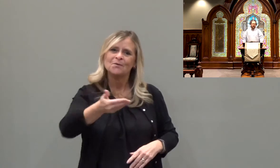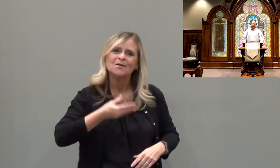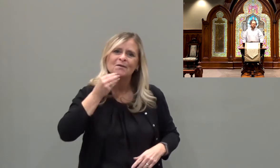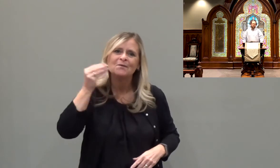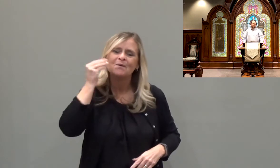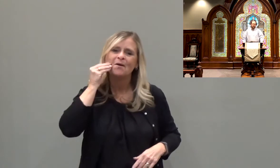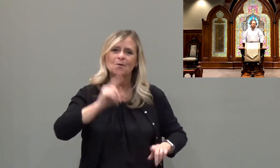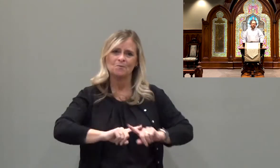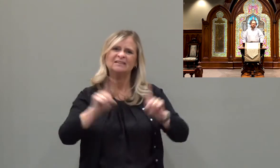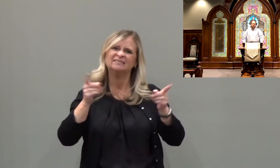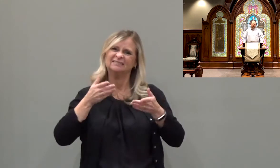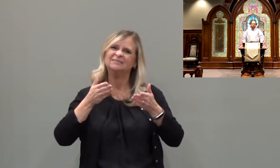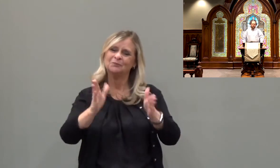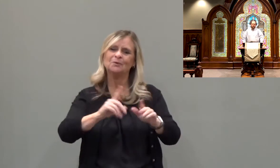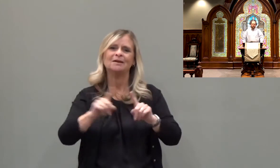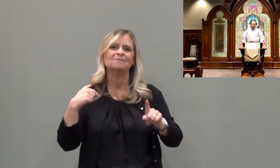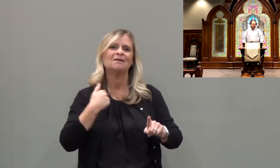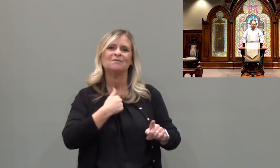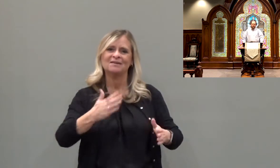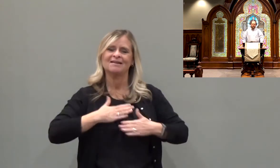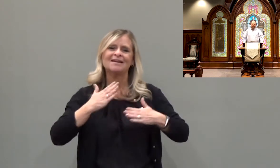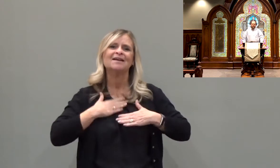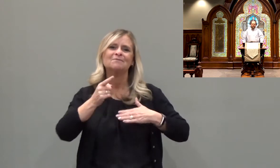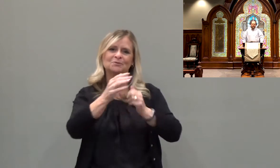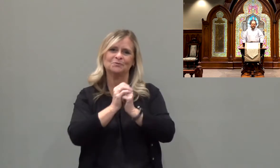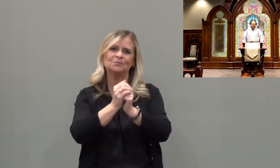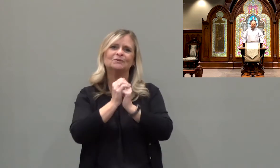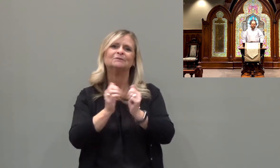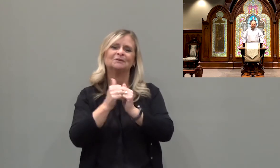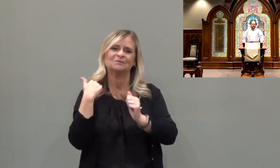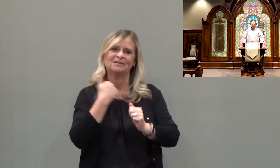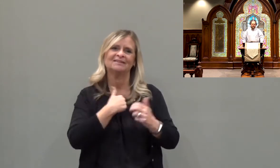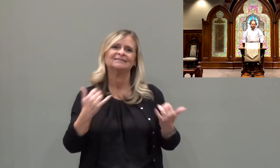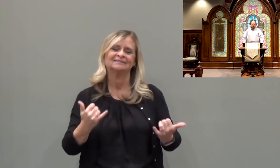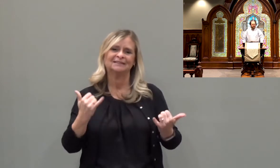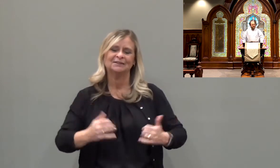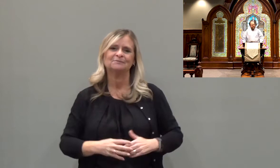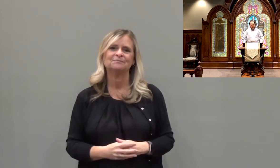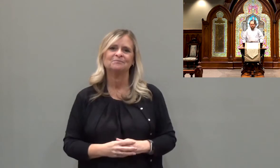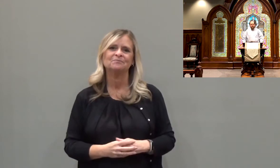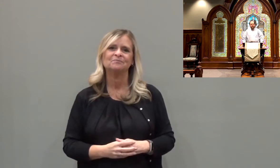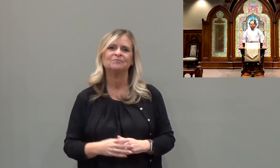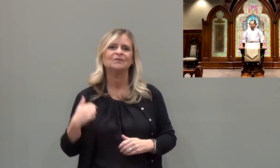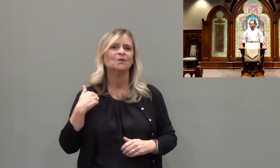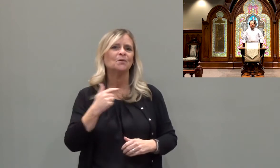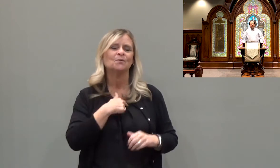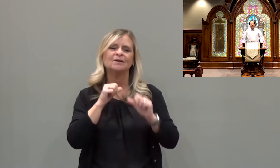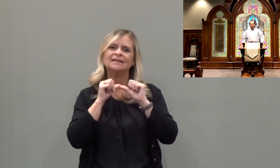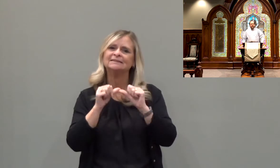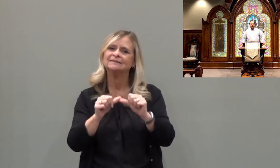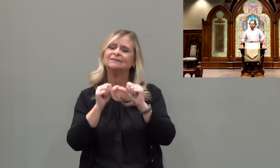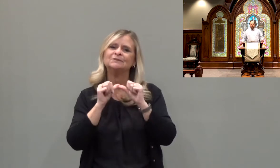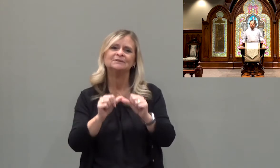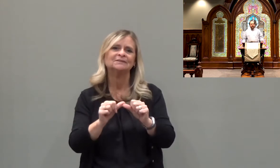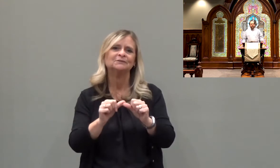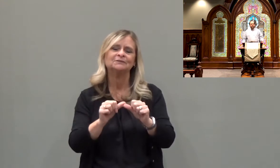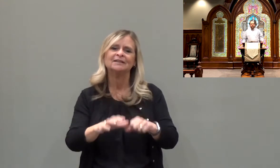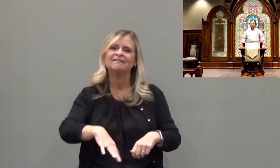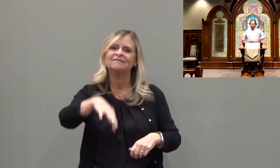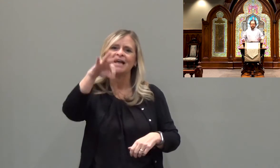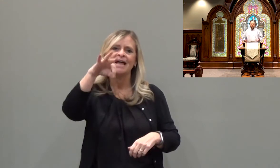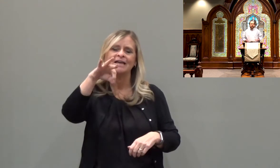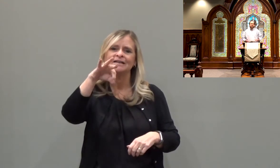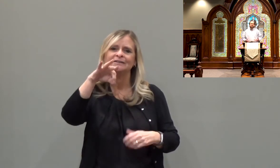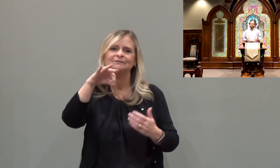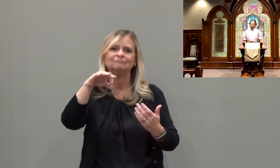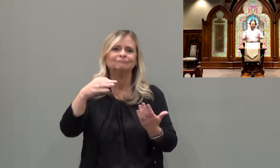different way, but we're glad that you are worshiping with us today. We are continuing to find new ways and